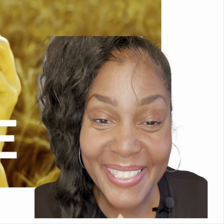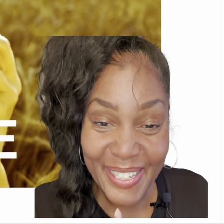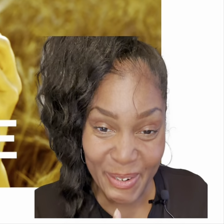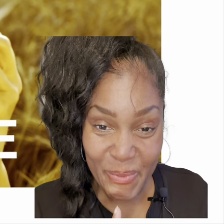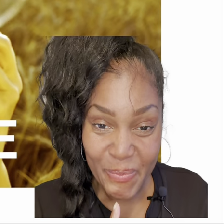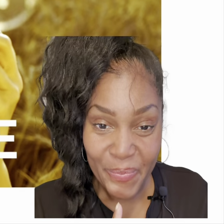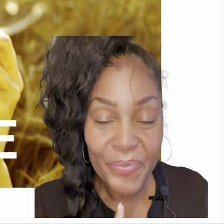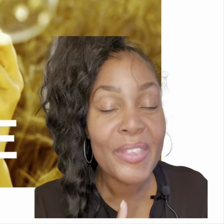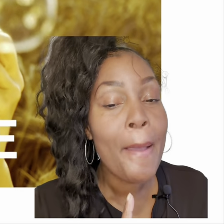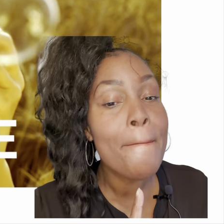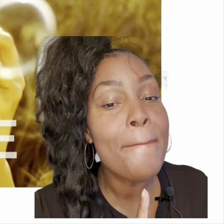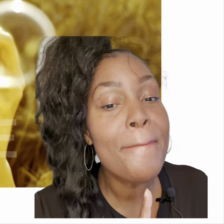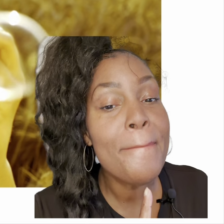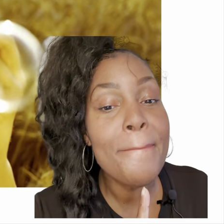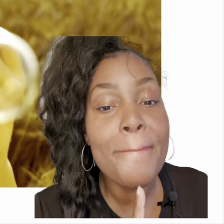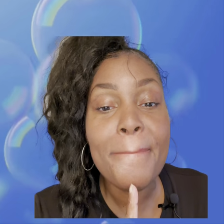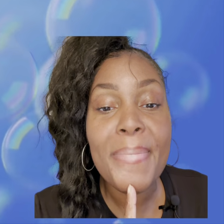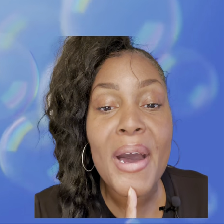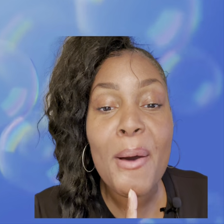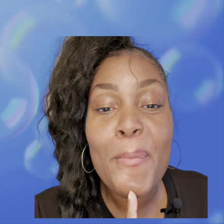bubbles.